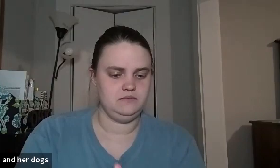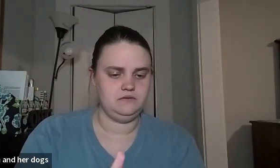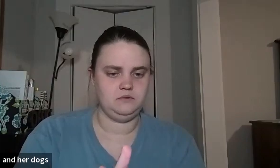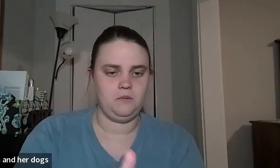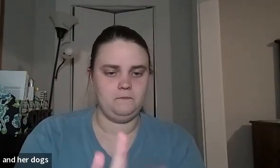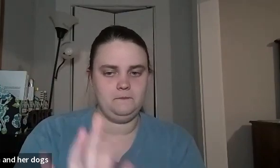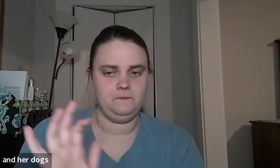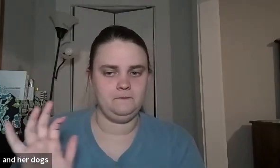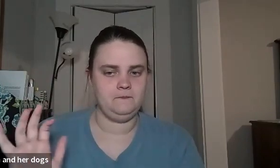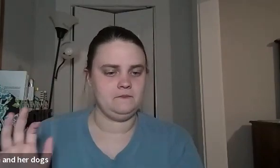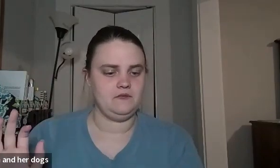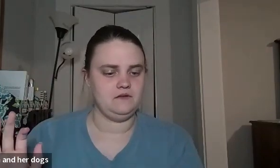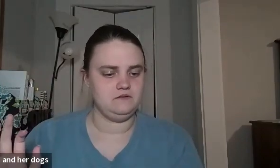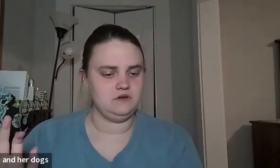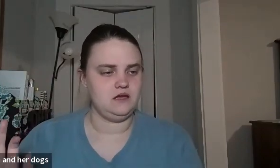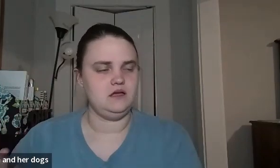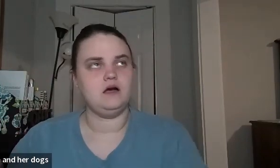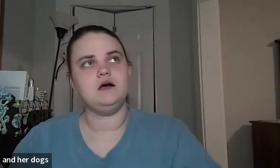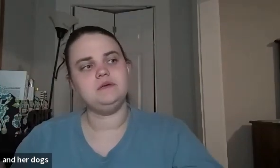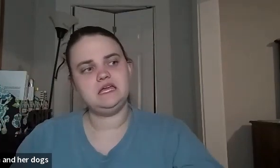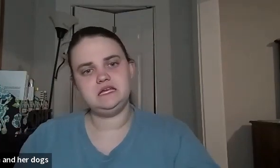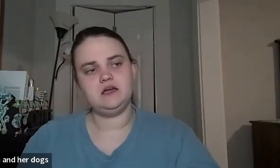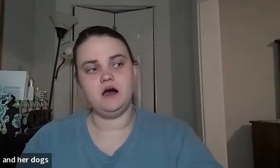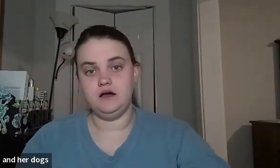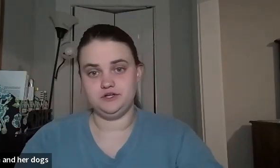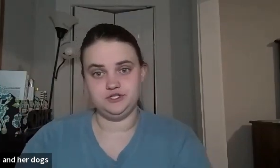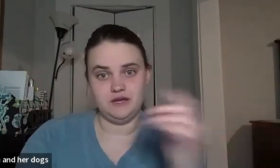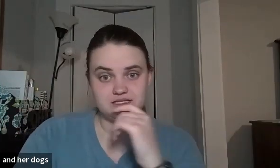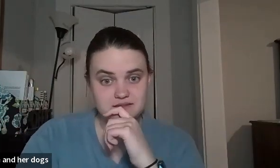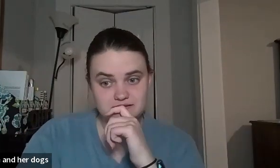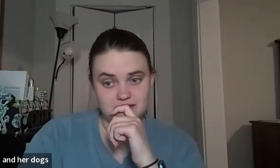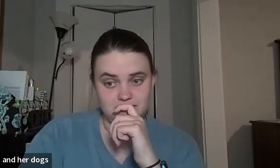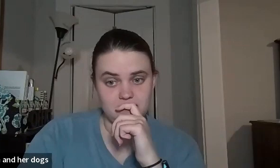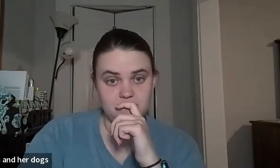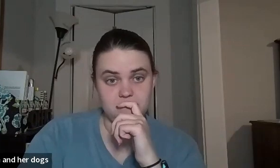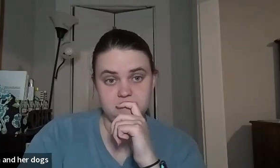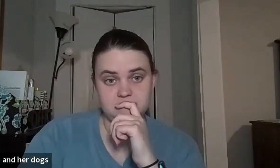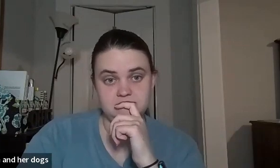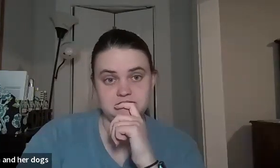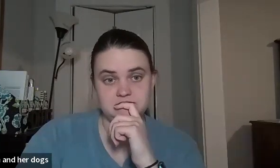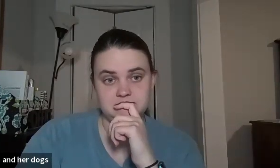There we go. Okay. Any others you guys can think of?